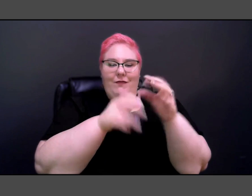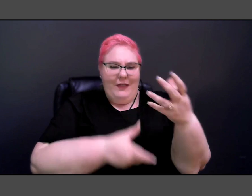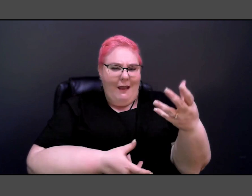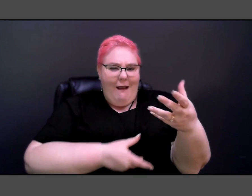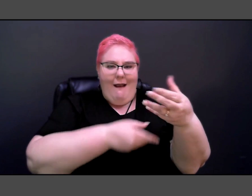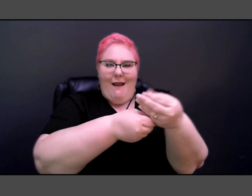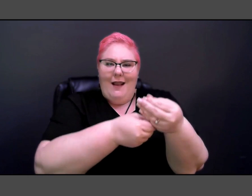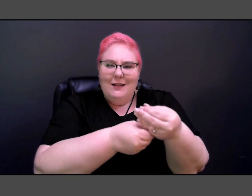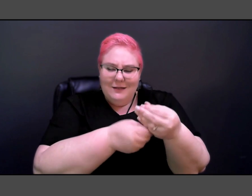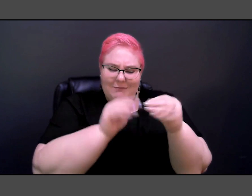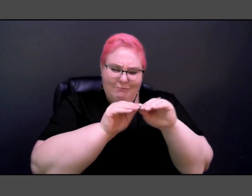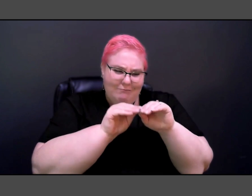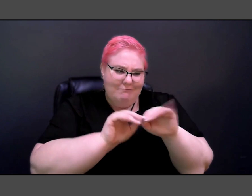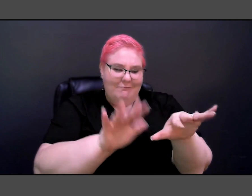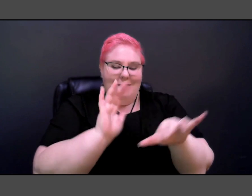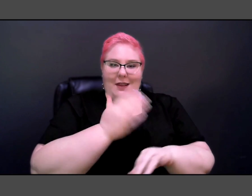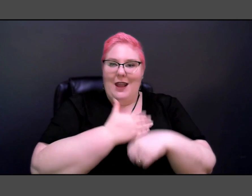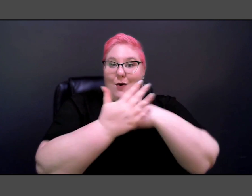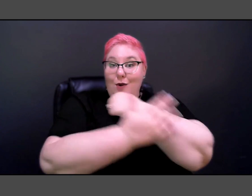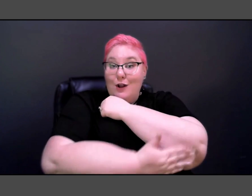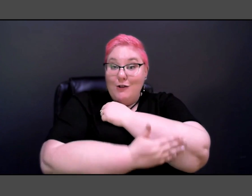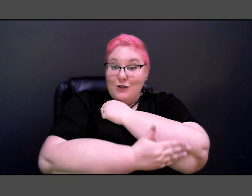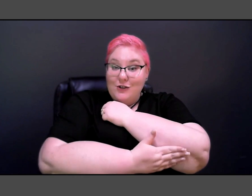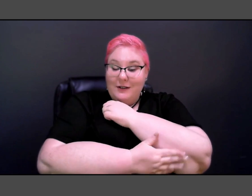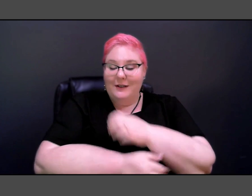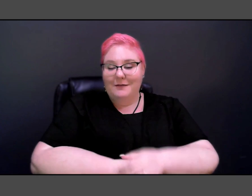who we are right now. Yes.